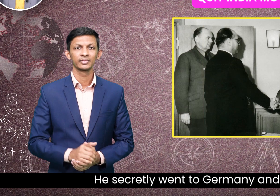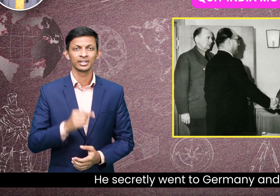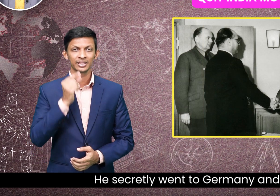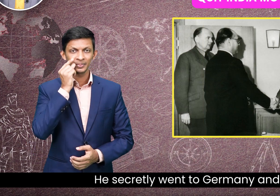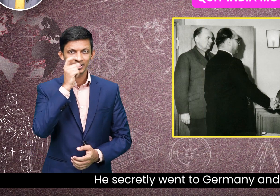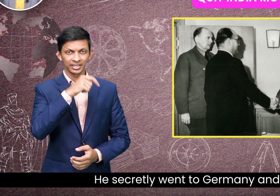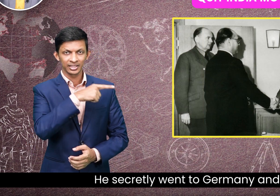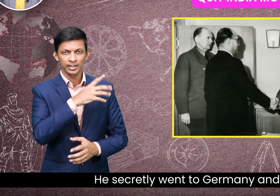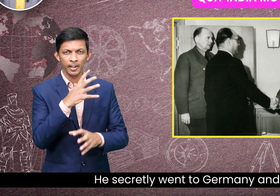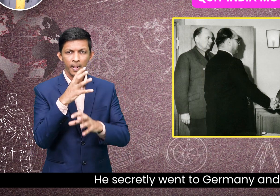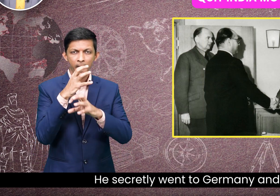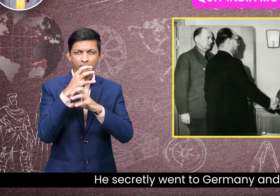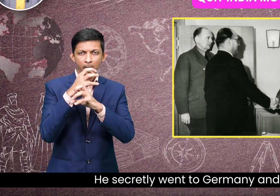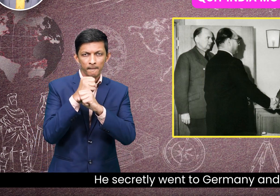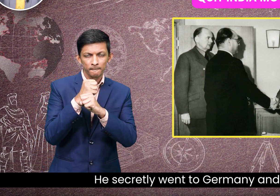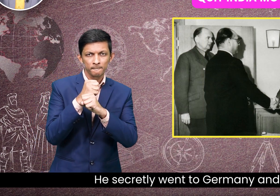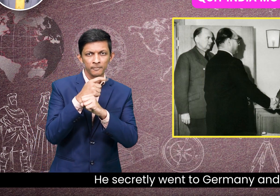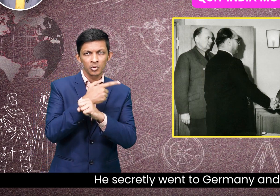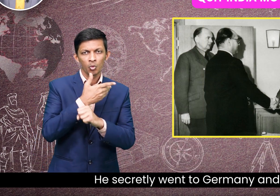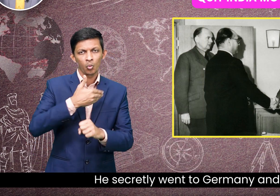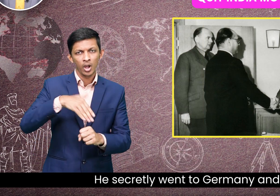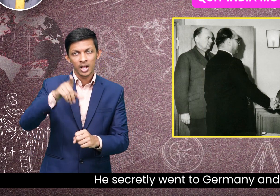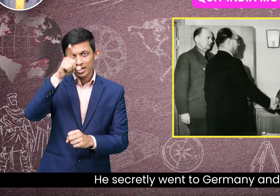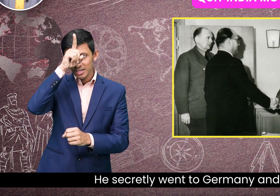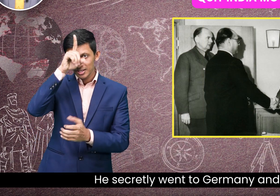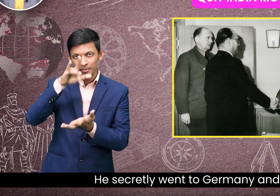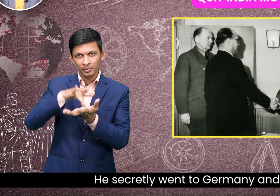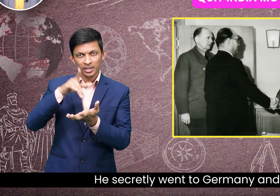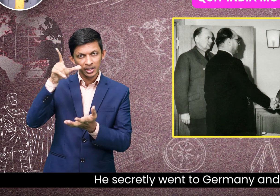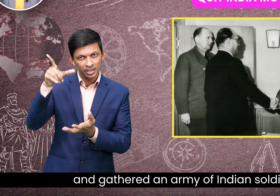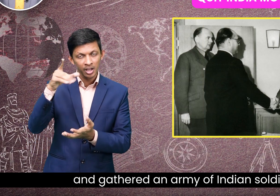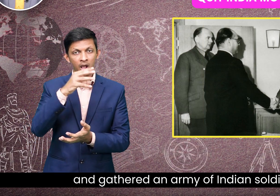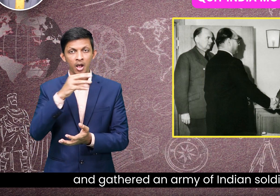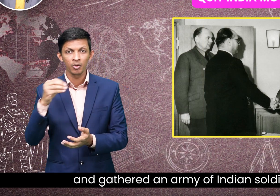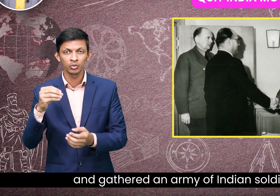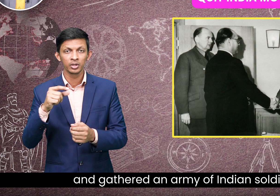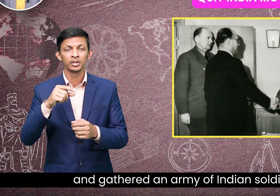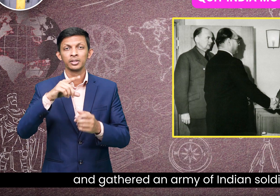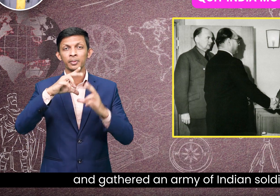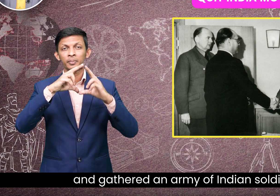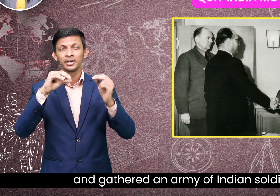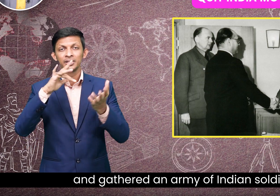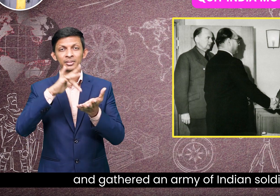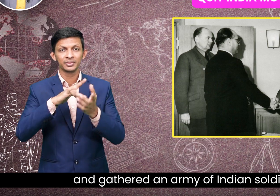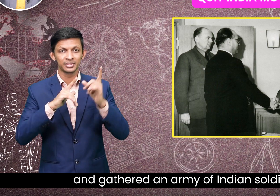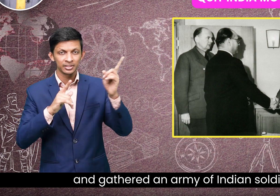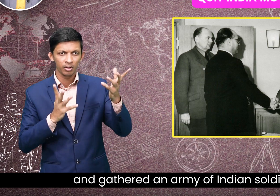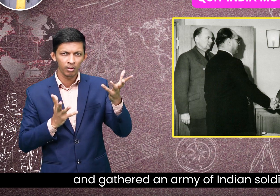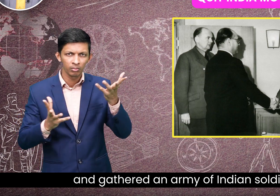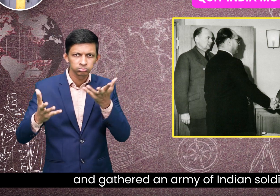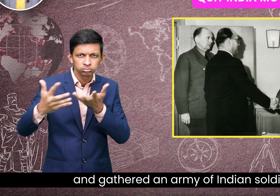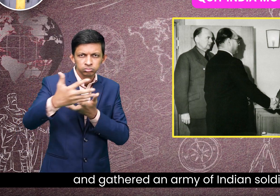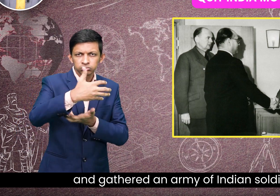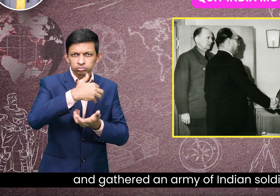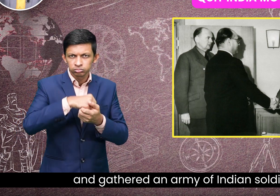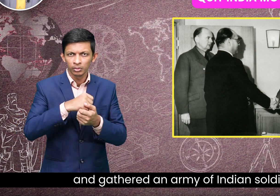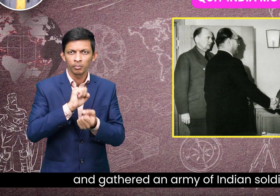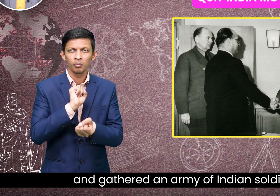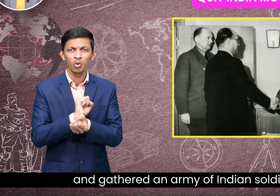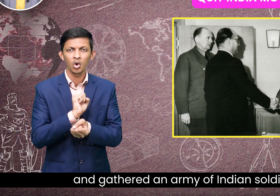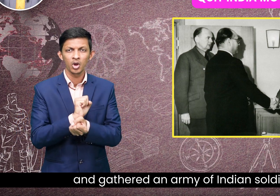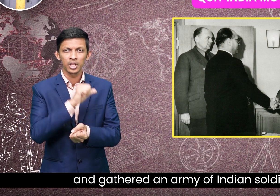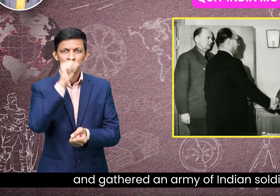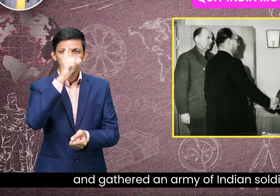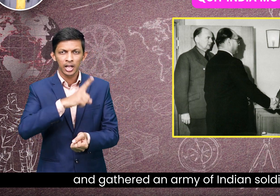He secretly went to Germany and Japan and gathered an army of Indian soldiers